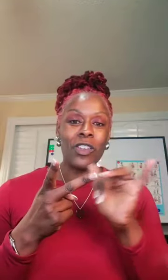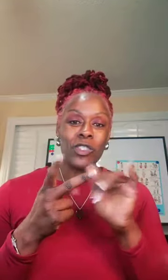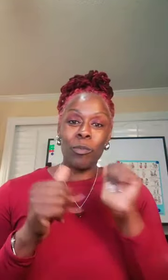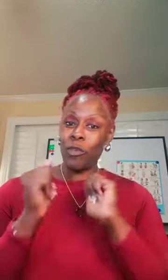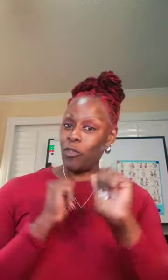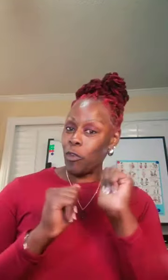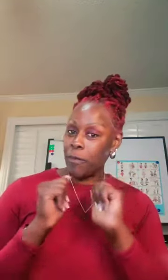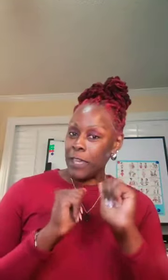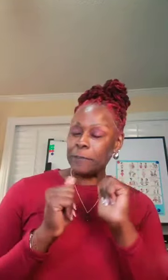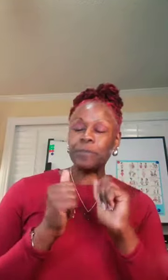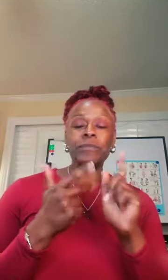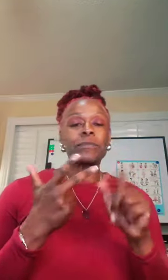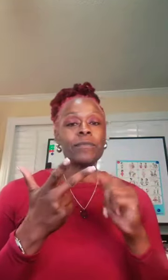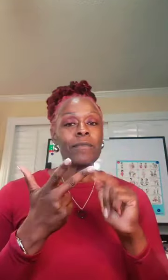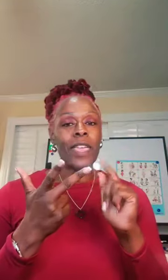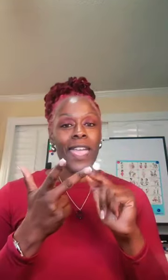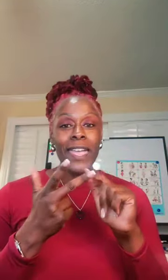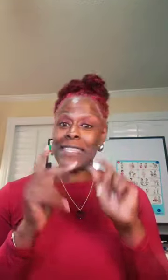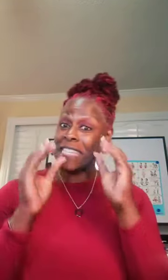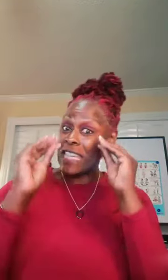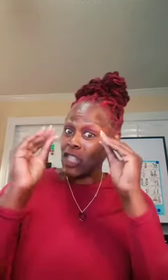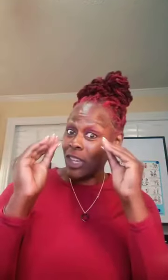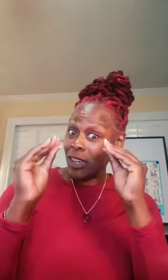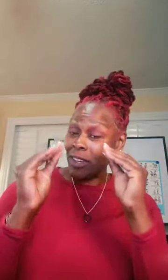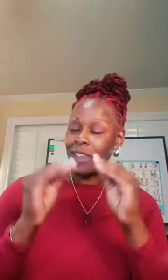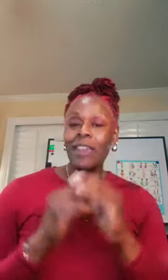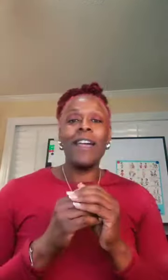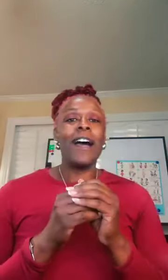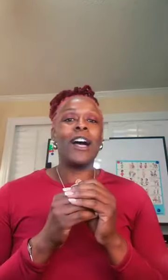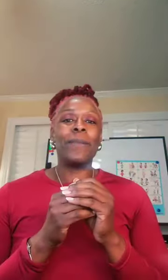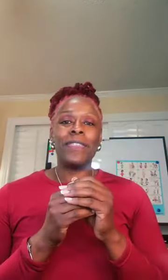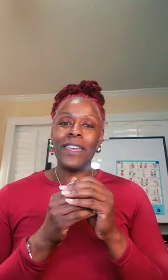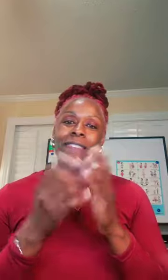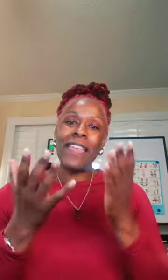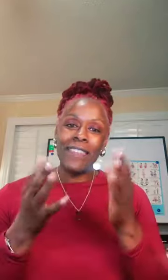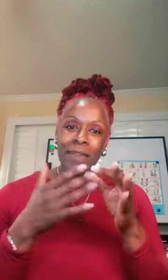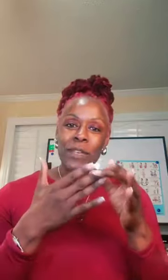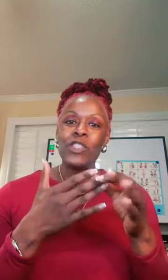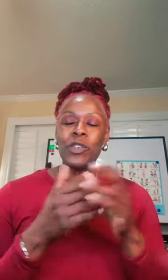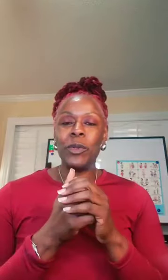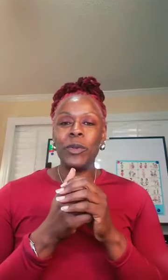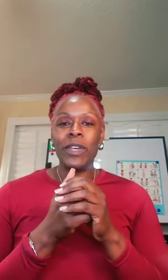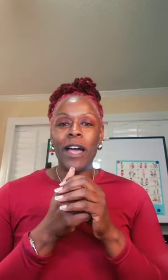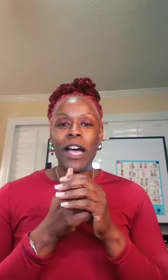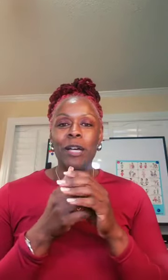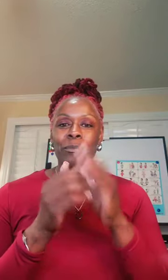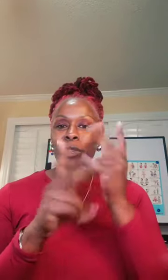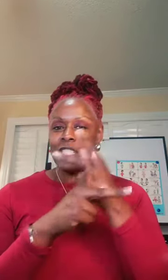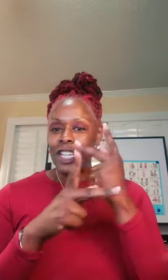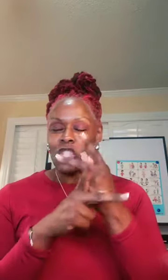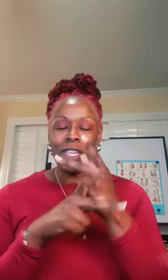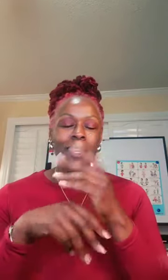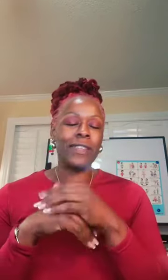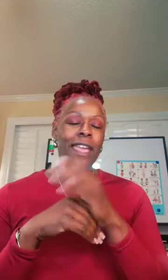also performing and teaching. And then that led me to production